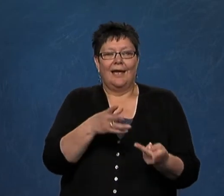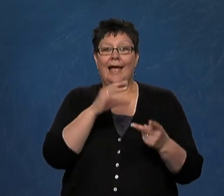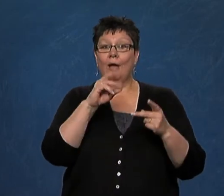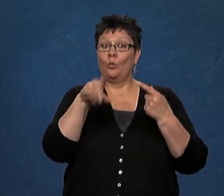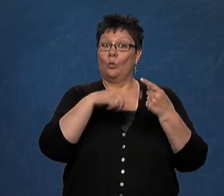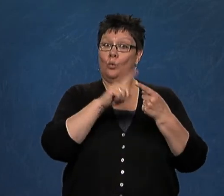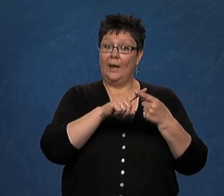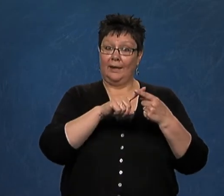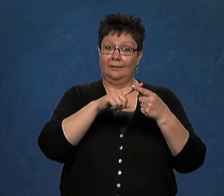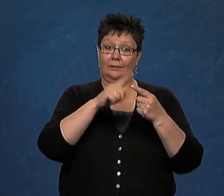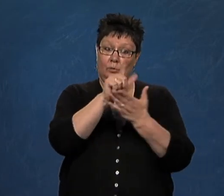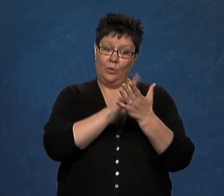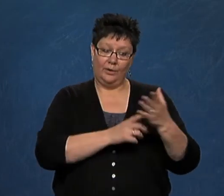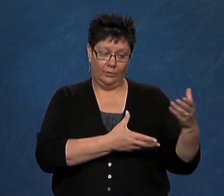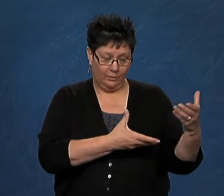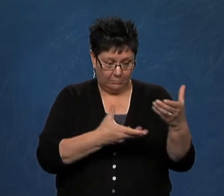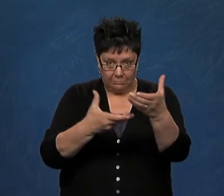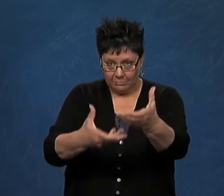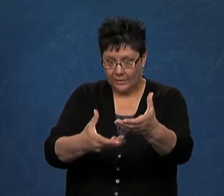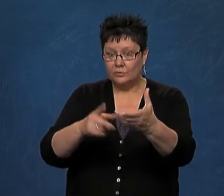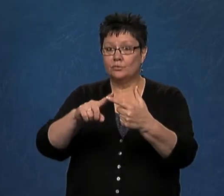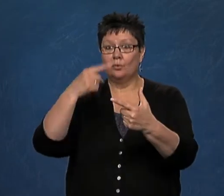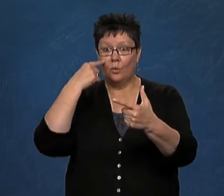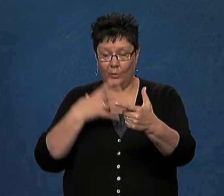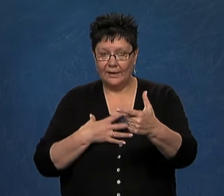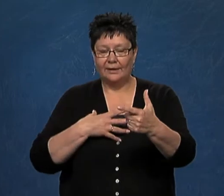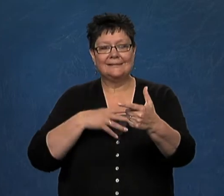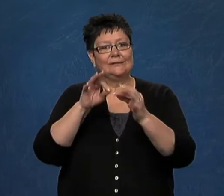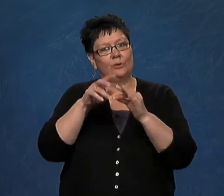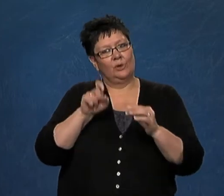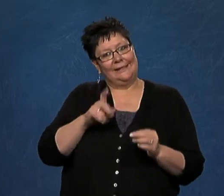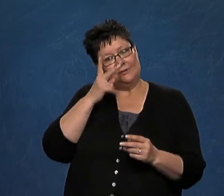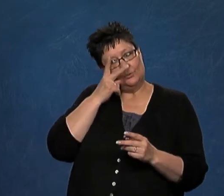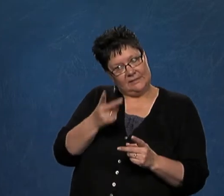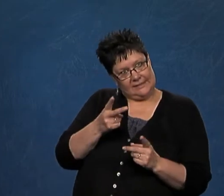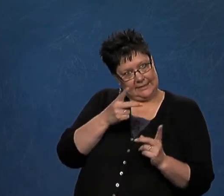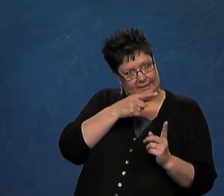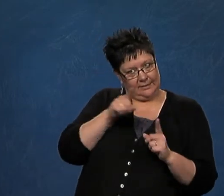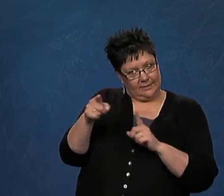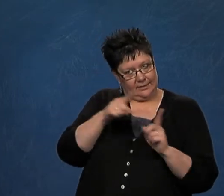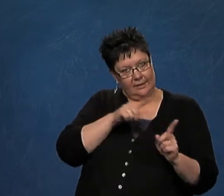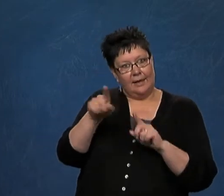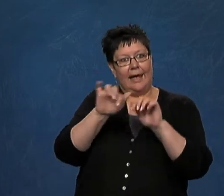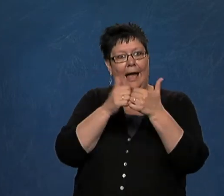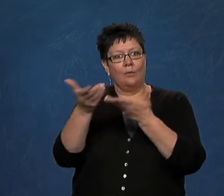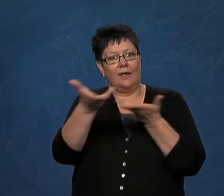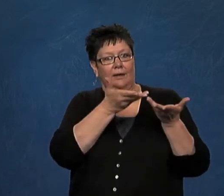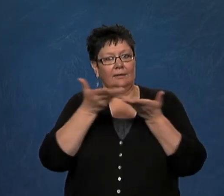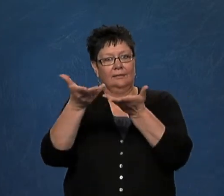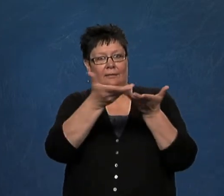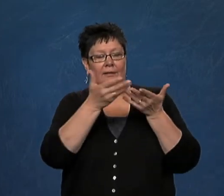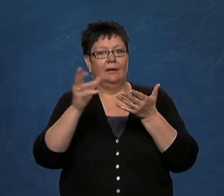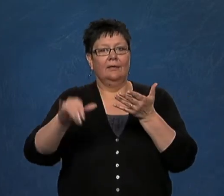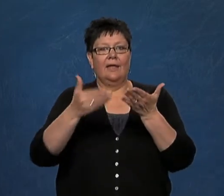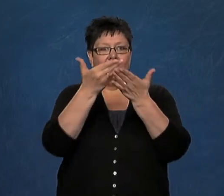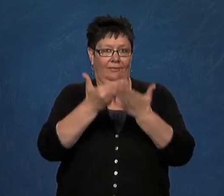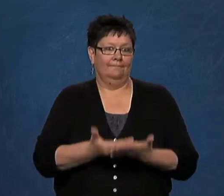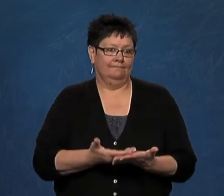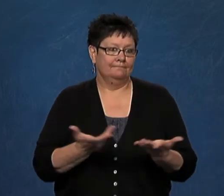interpreter needs to see this. So that when the attorney presents this to the witness, the interpreter actually needs to be there and present to